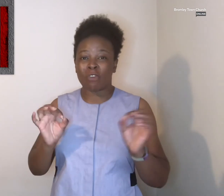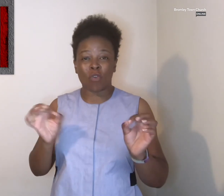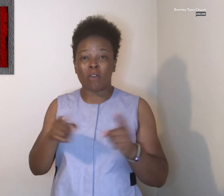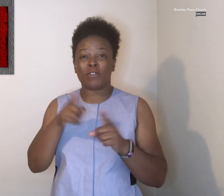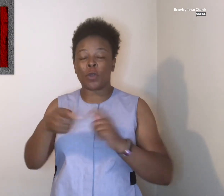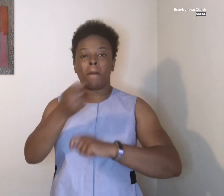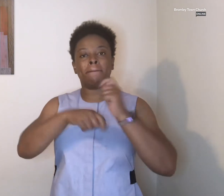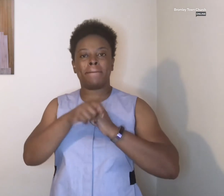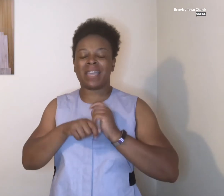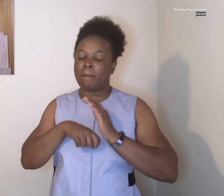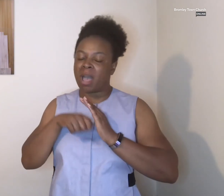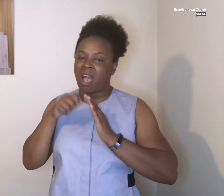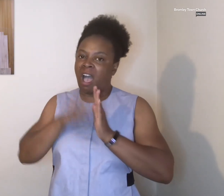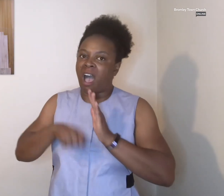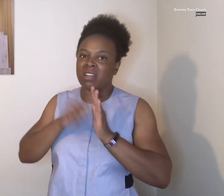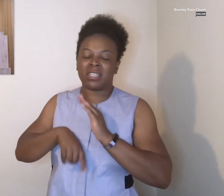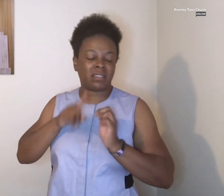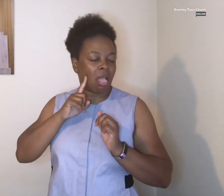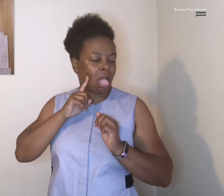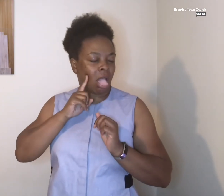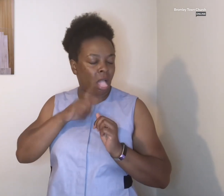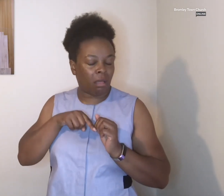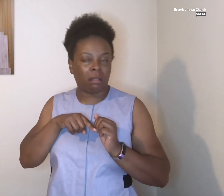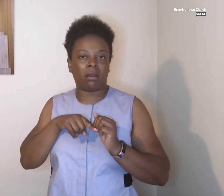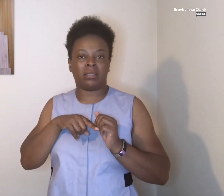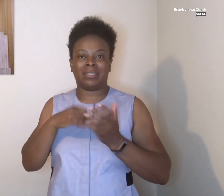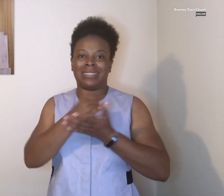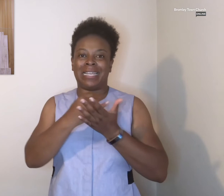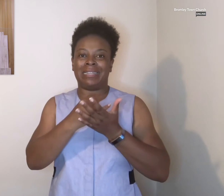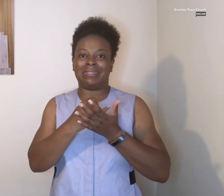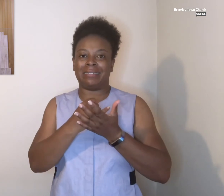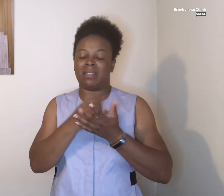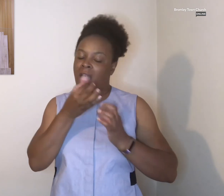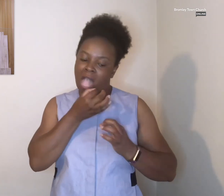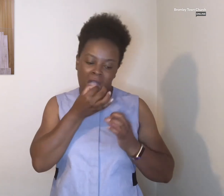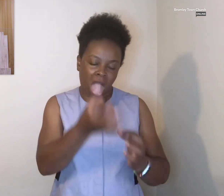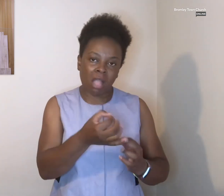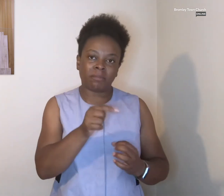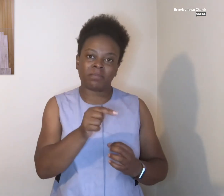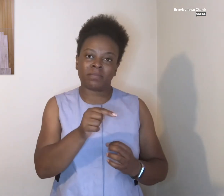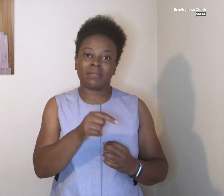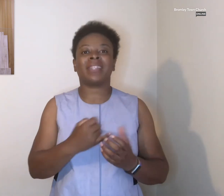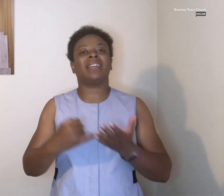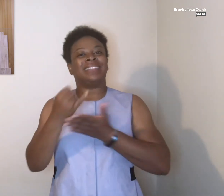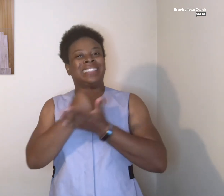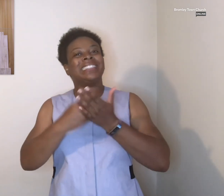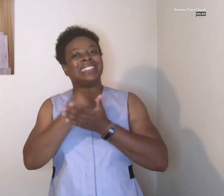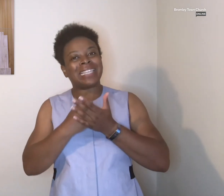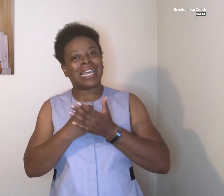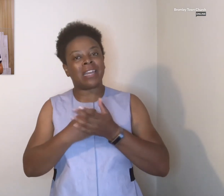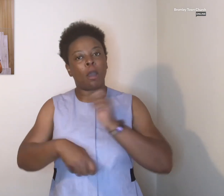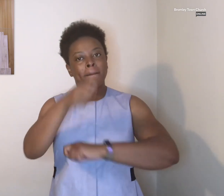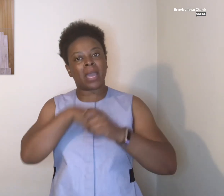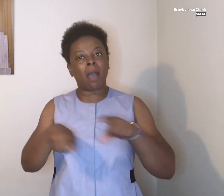sin's deceitfulness. Sin can harden our hearts, and it's like a callus that can develop over our